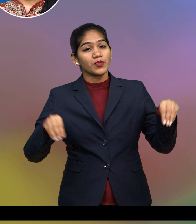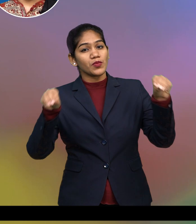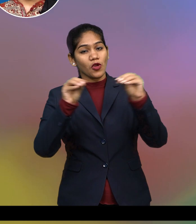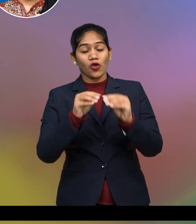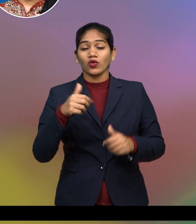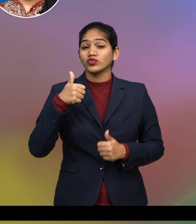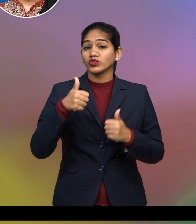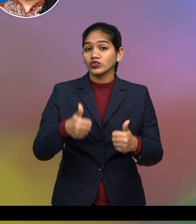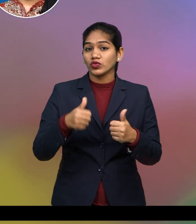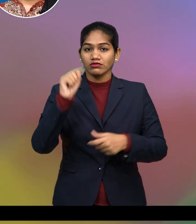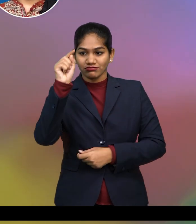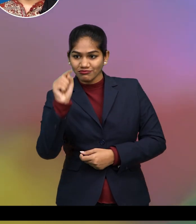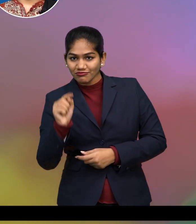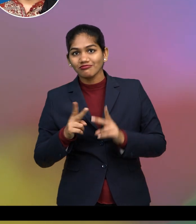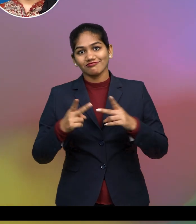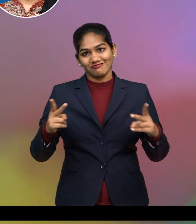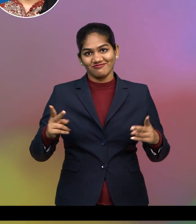desirable characteristics.